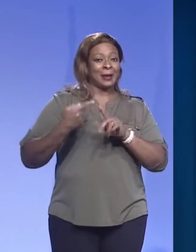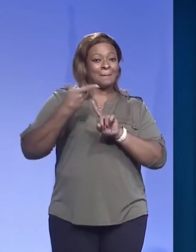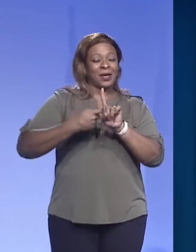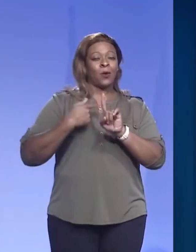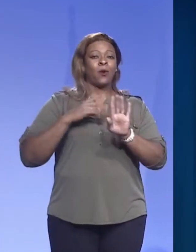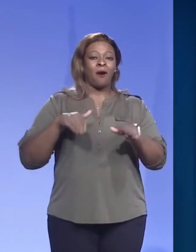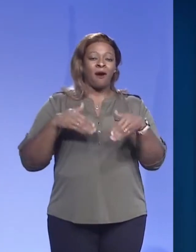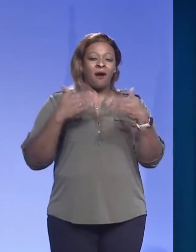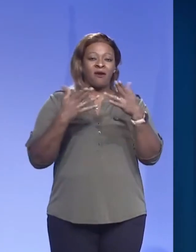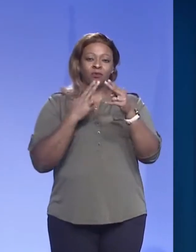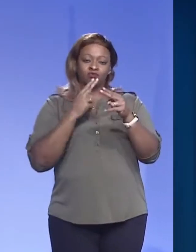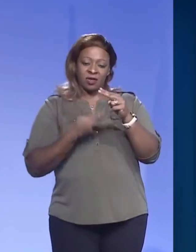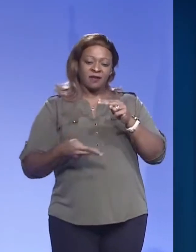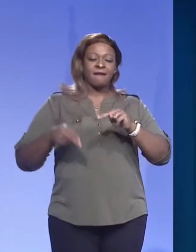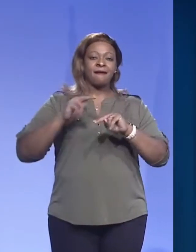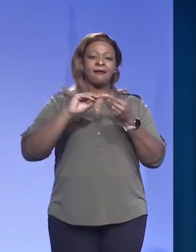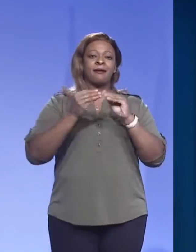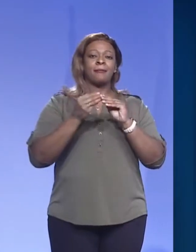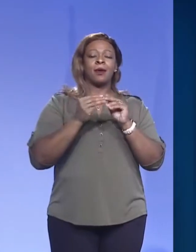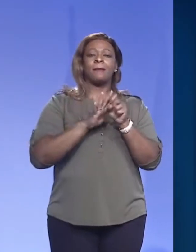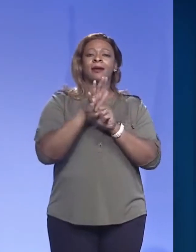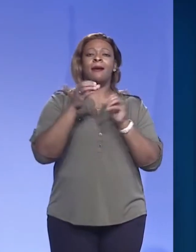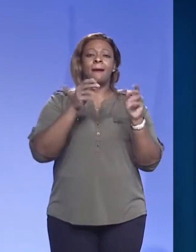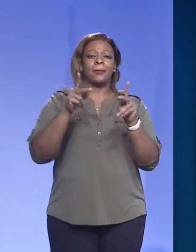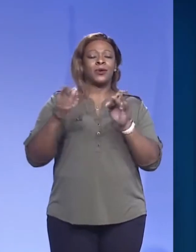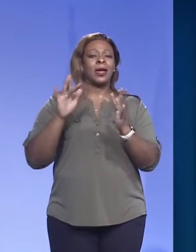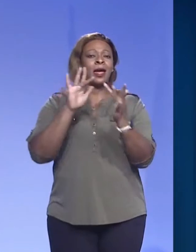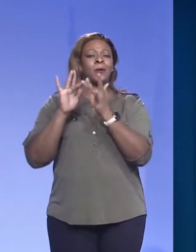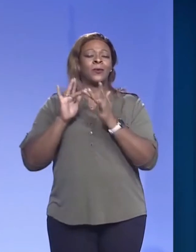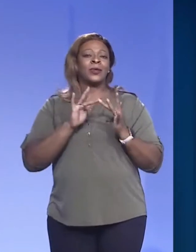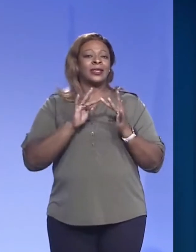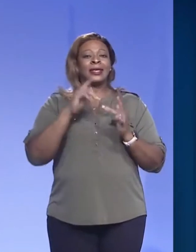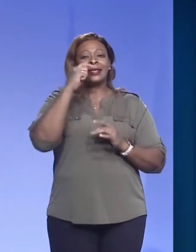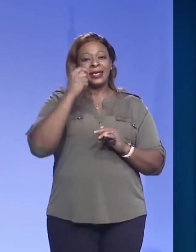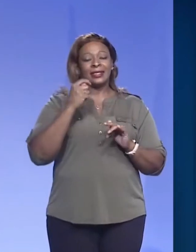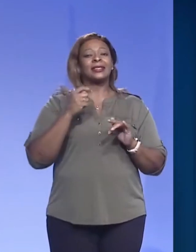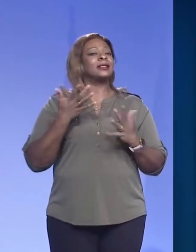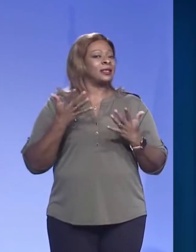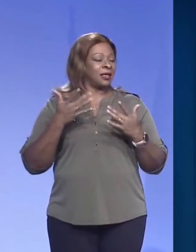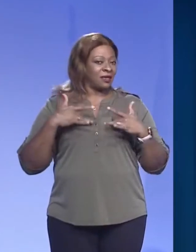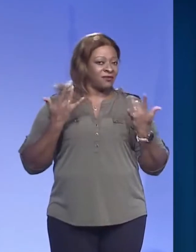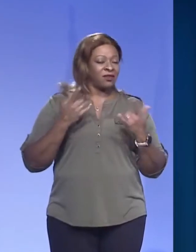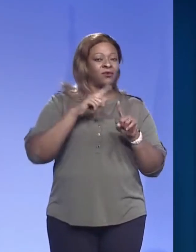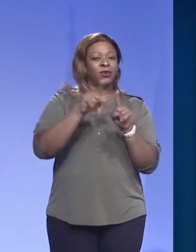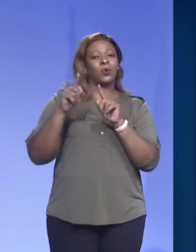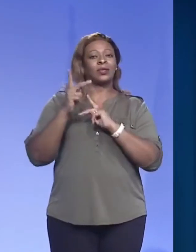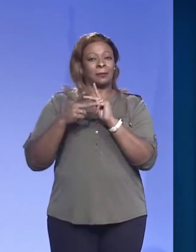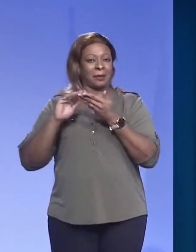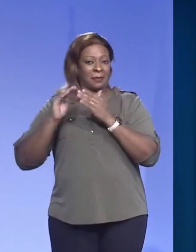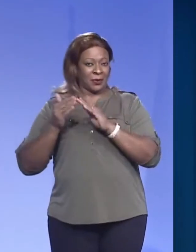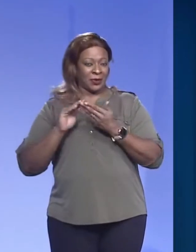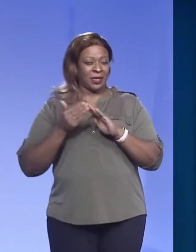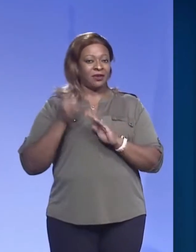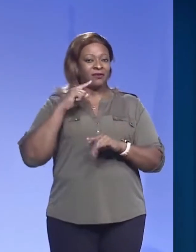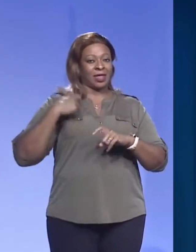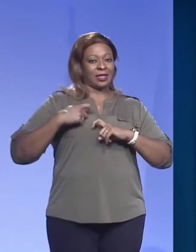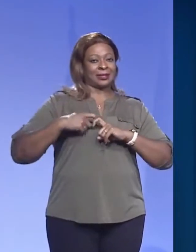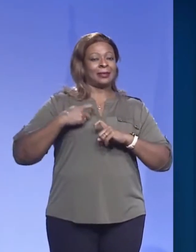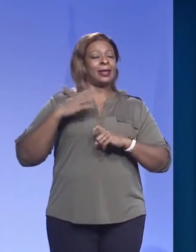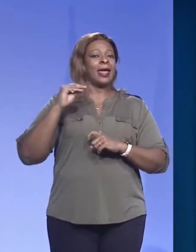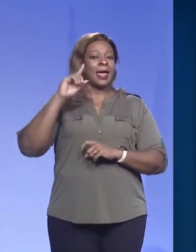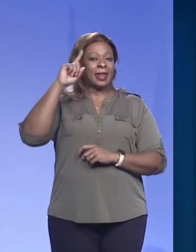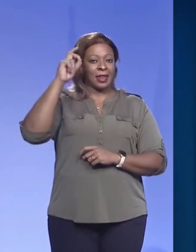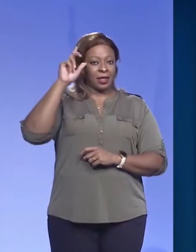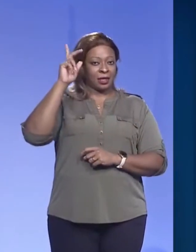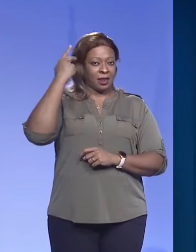offering an enhanced number of opportunities and outreach testing events to our Latinx community, and those will be highlighted once again